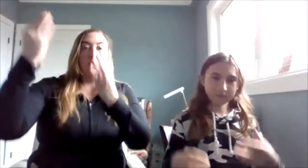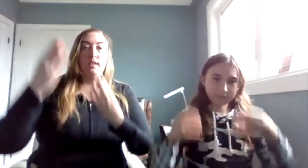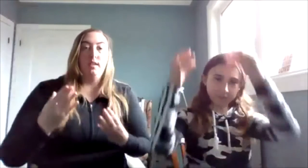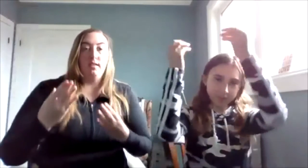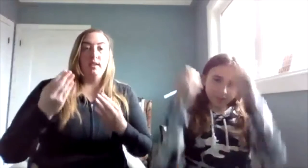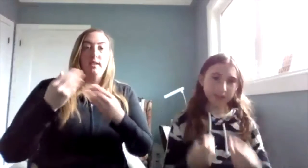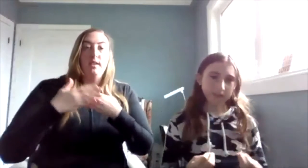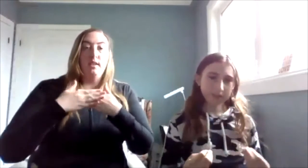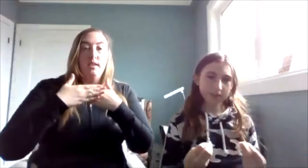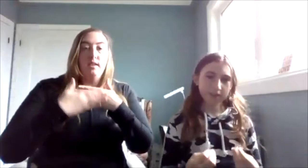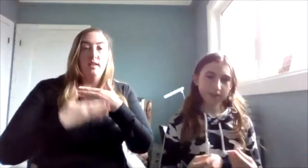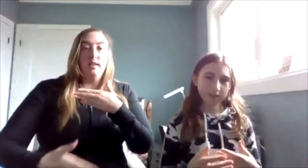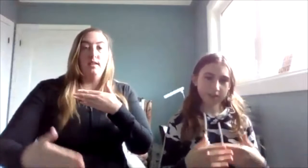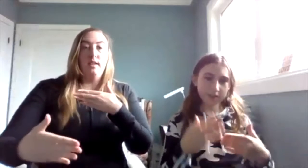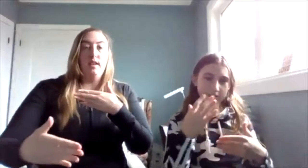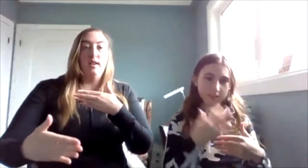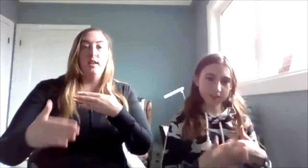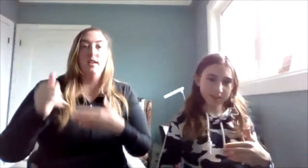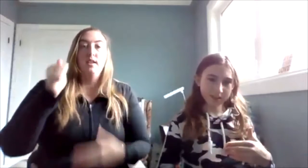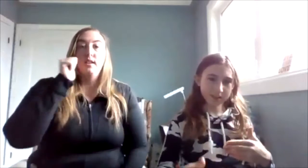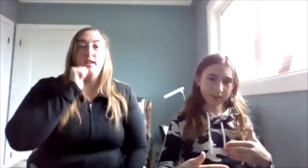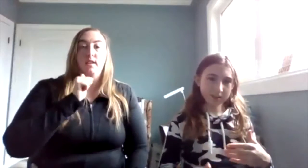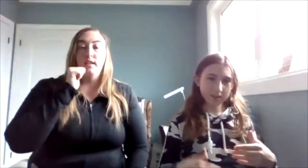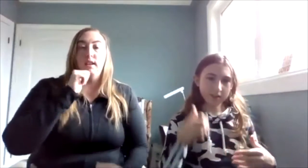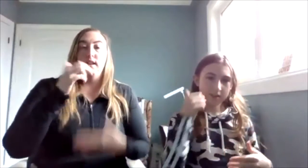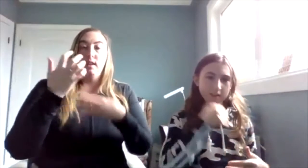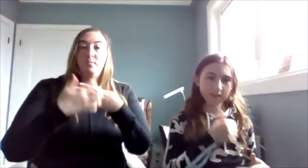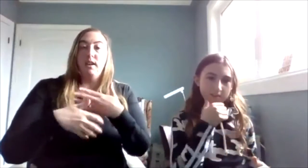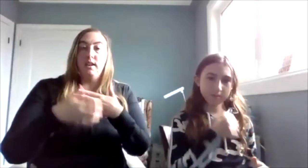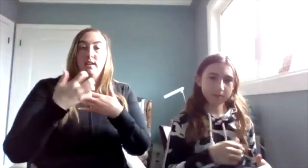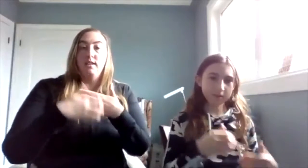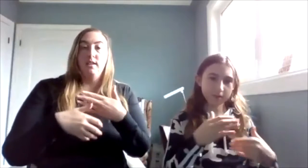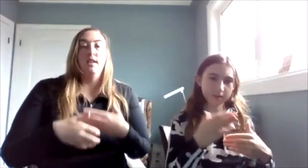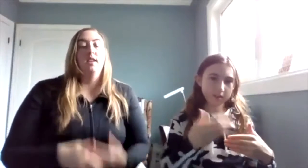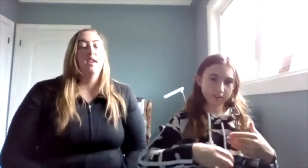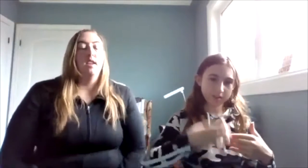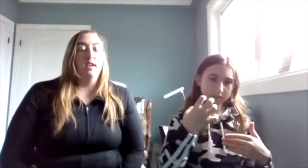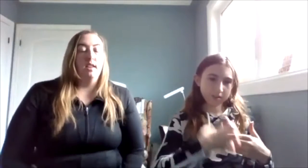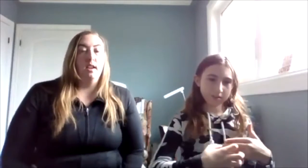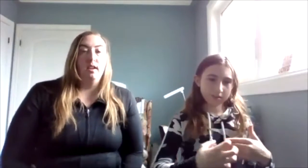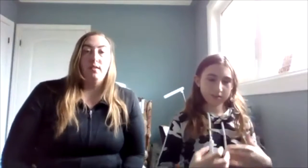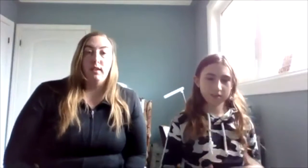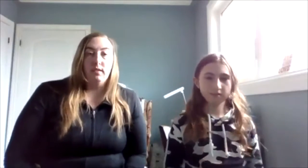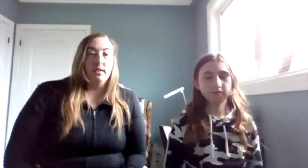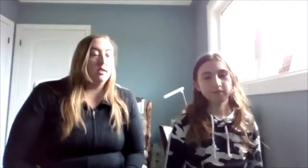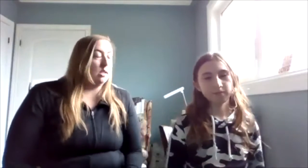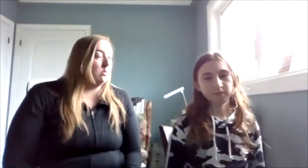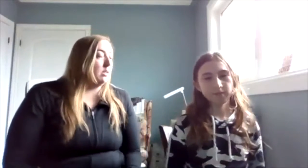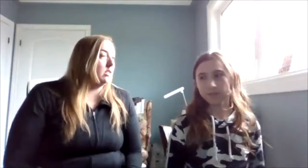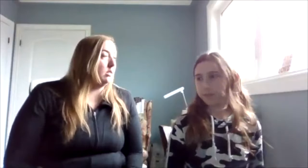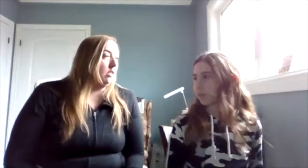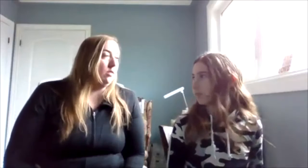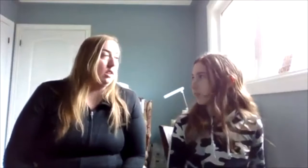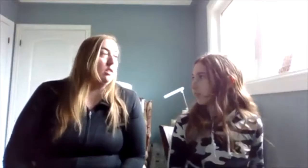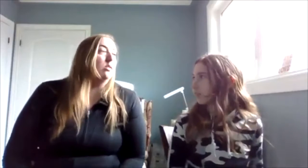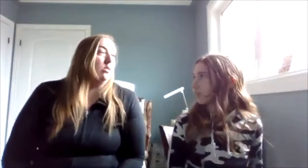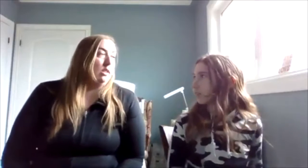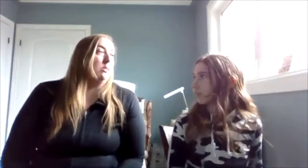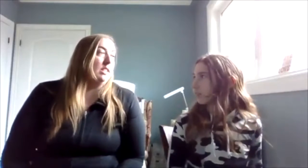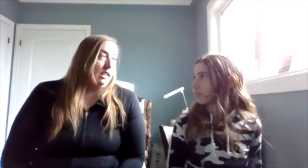give us this day our daily bread. And then forgive us our trespasses, and we forgive those who trespass against